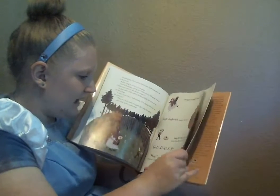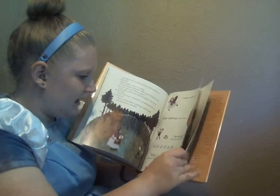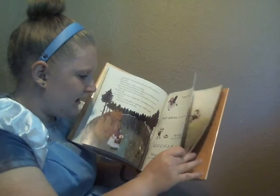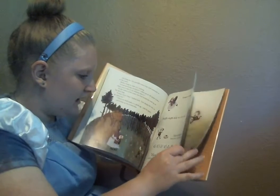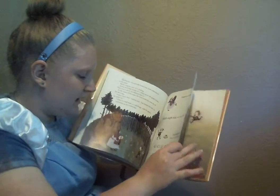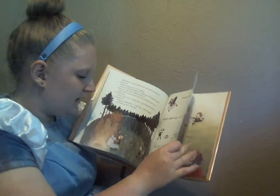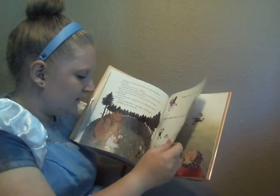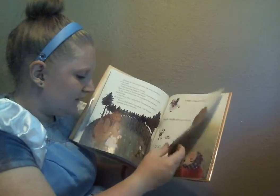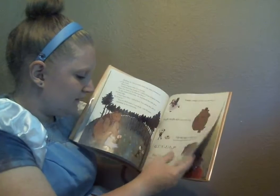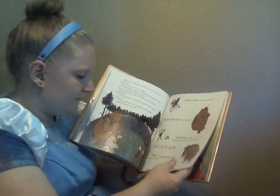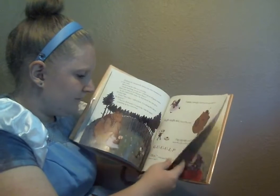cake!"